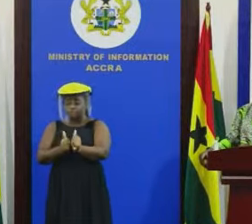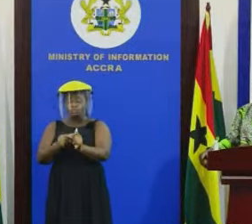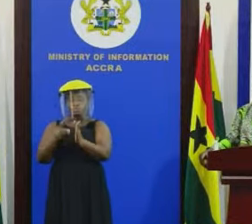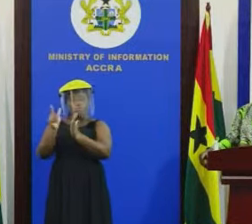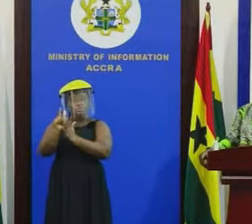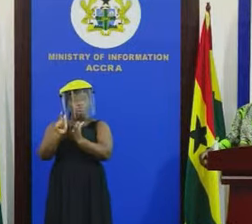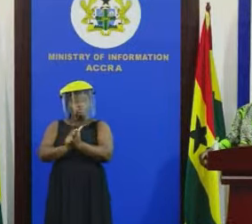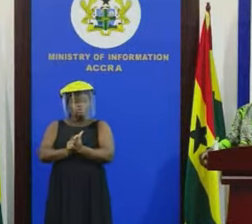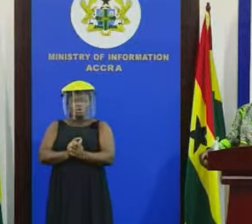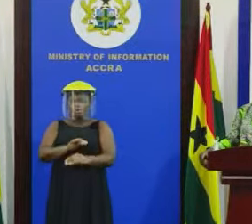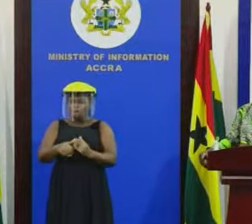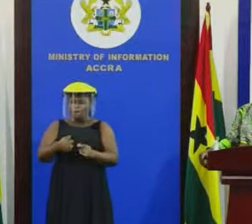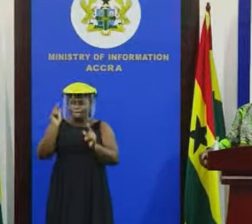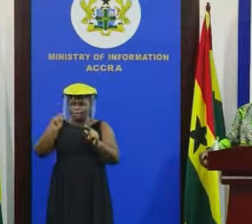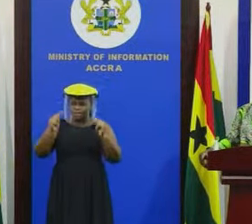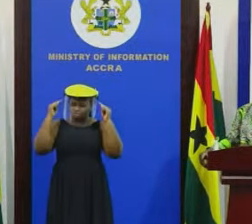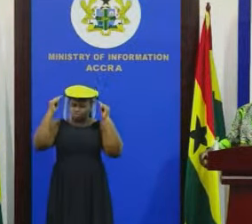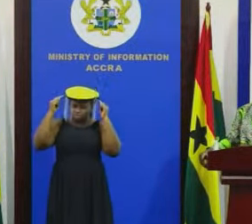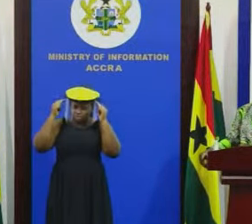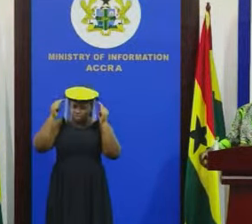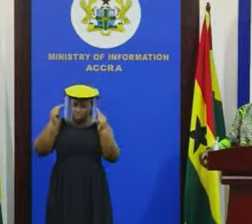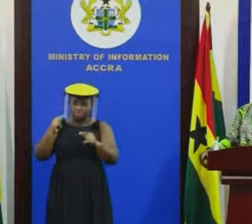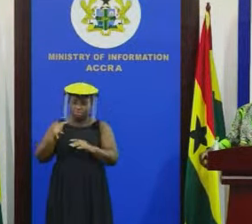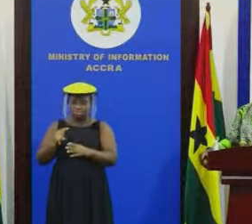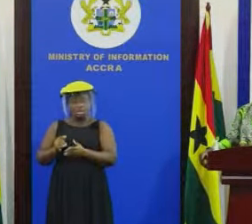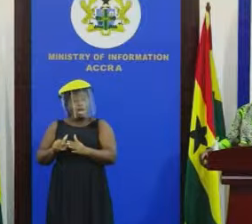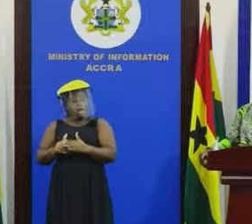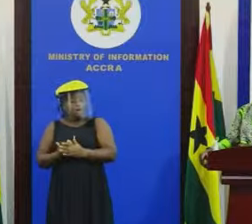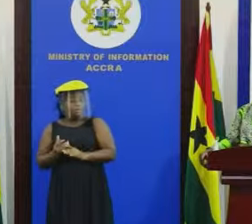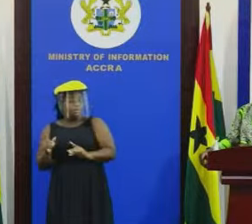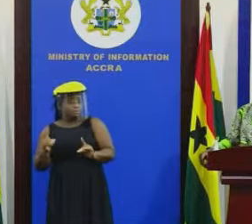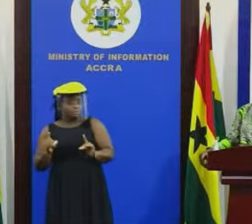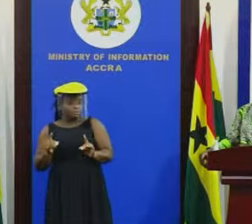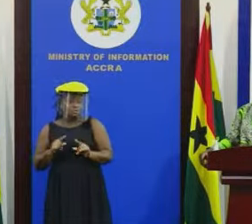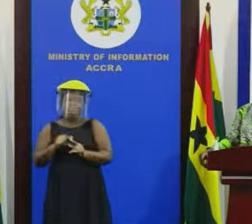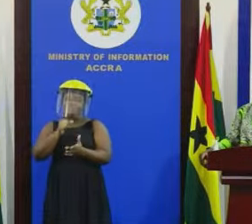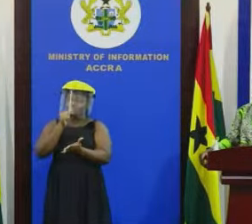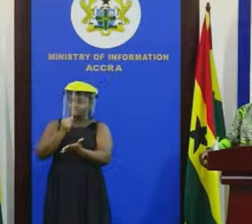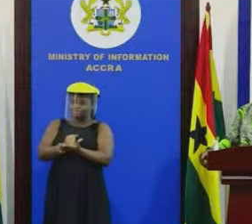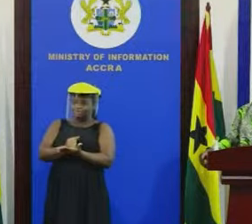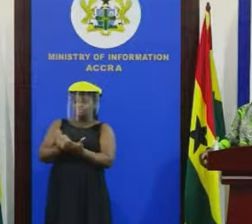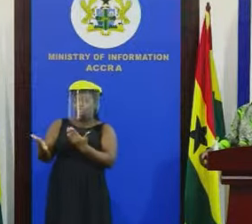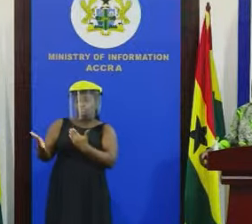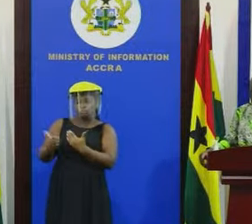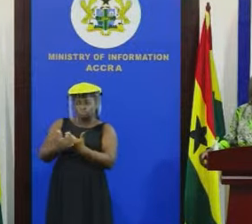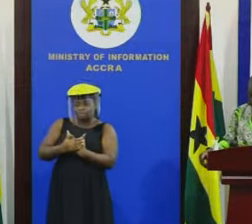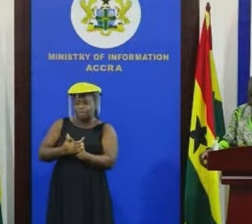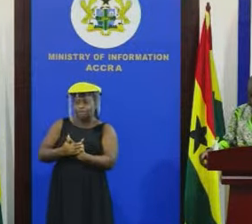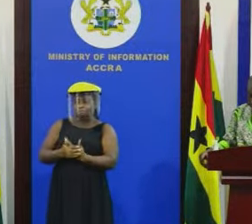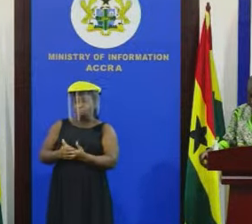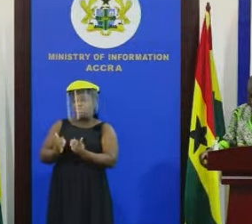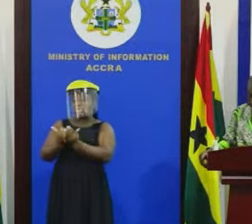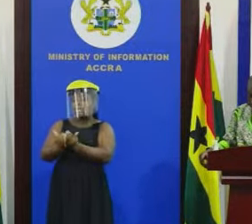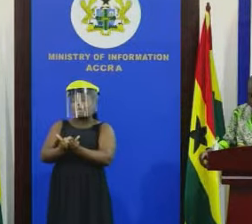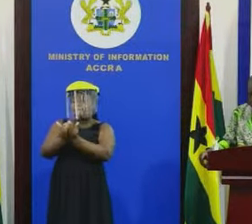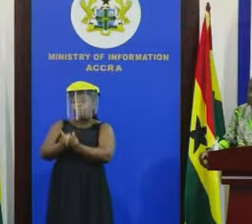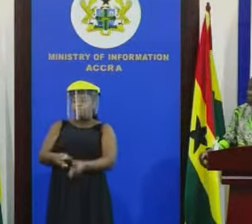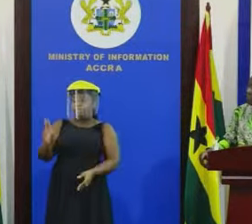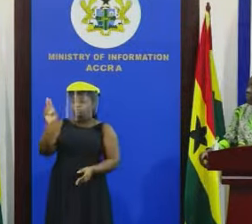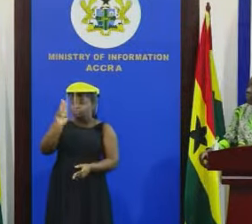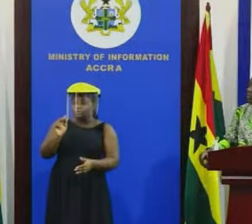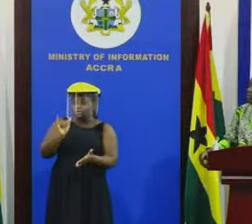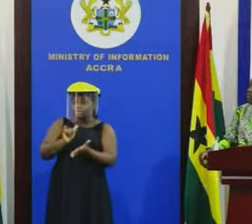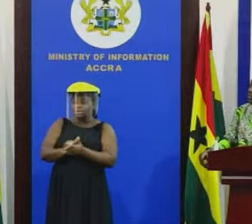be concerned with decommissioning them. However we do it, is to ensure that they don't go back there. Besides, the boats that are used for this